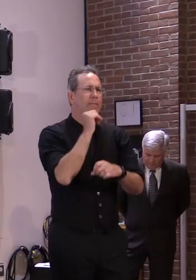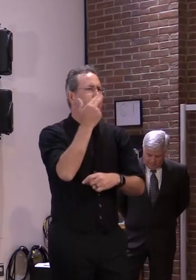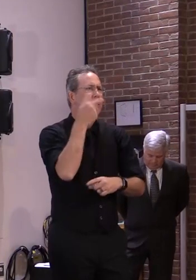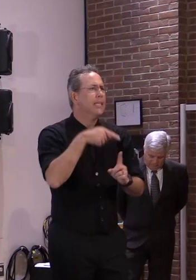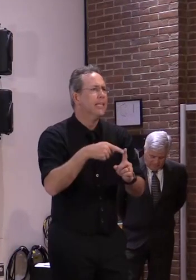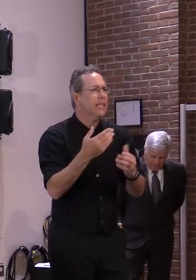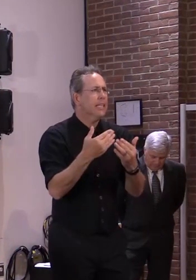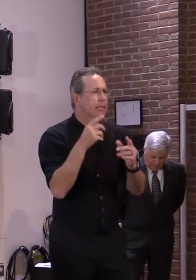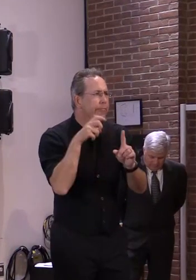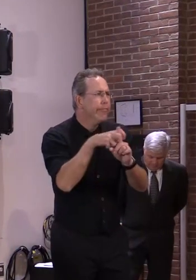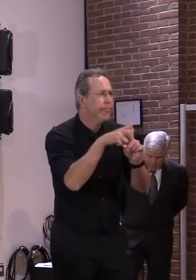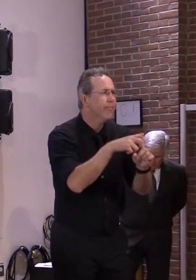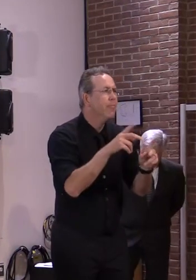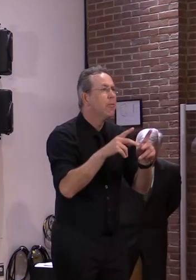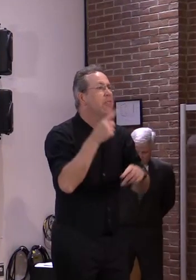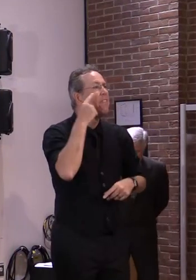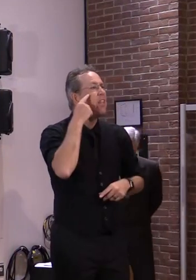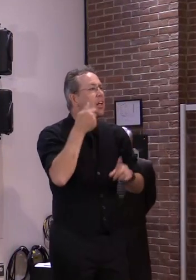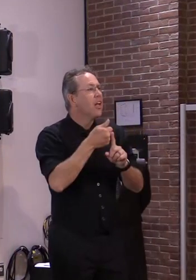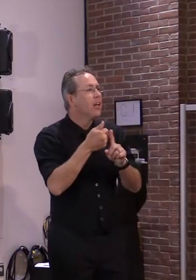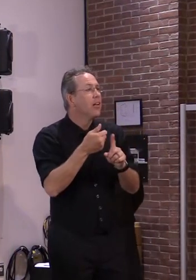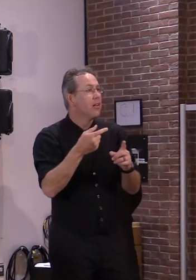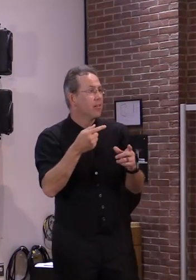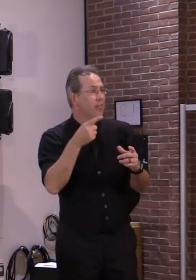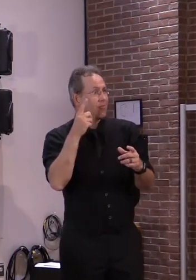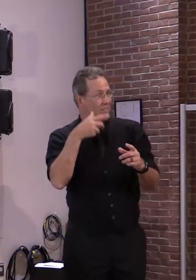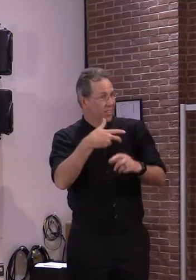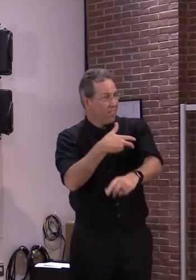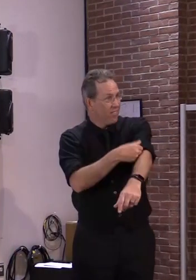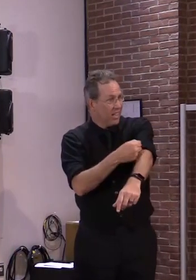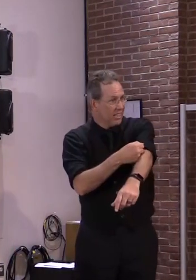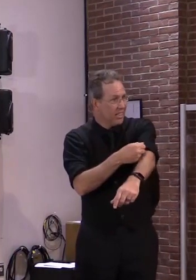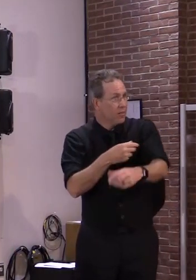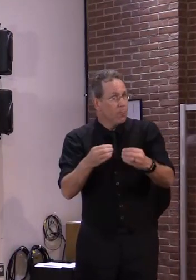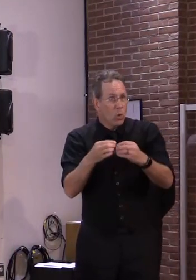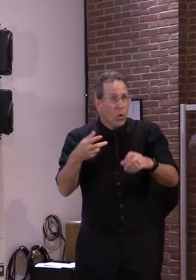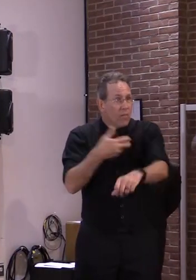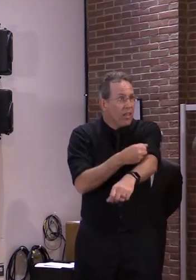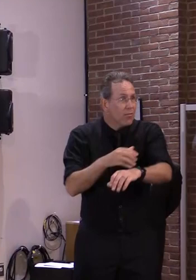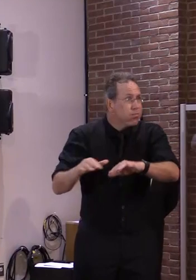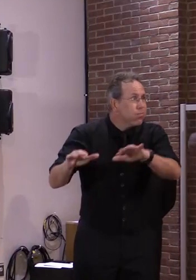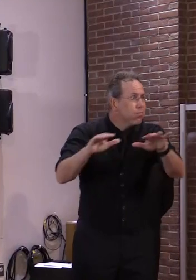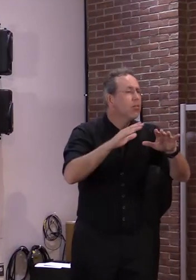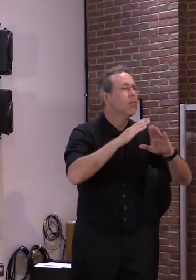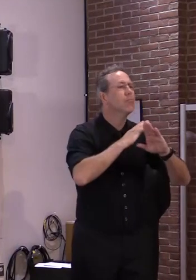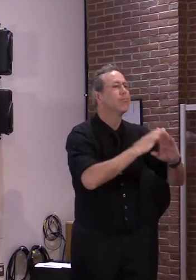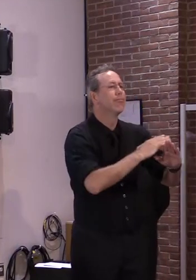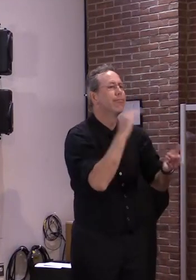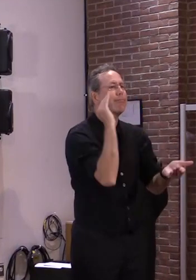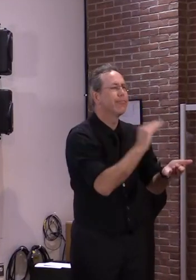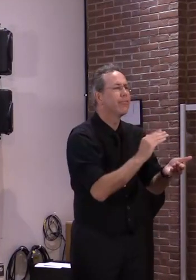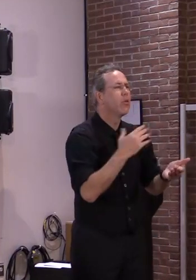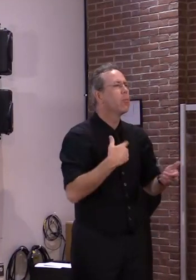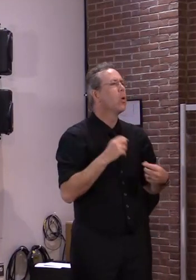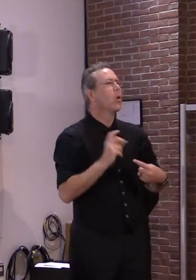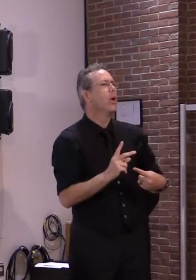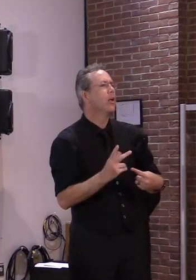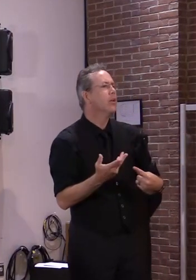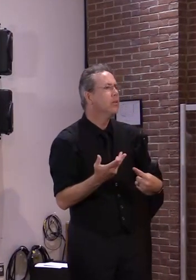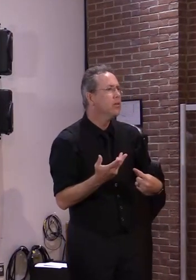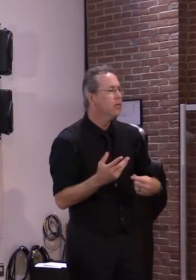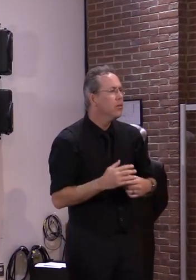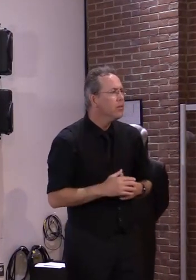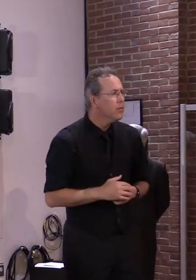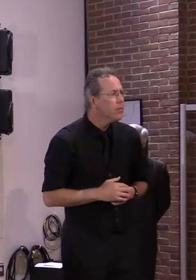population, we should not need to have restrictions on anything close to what we